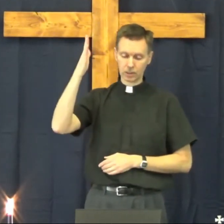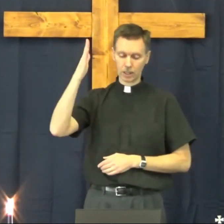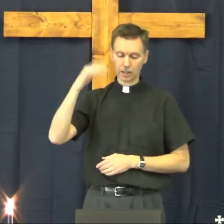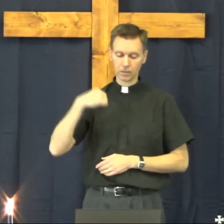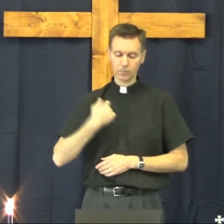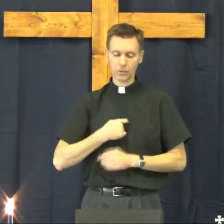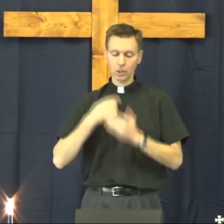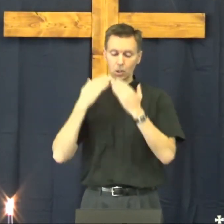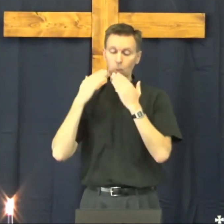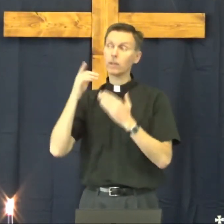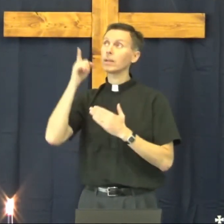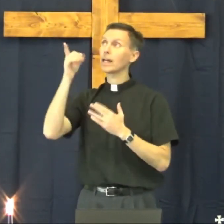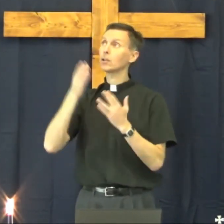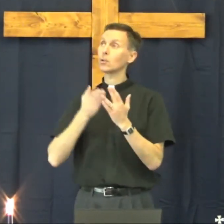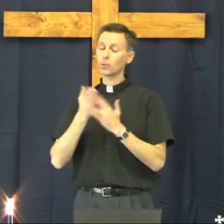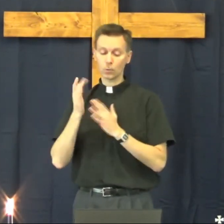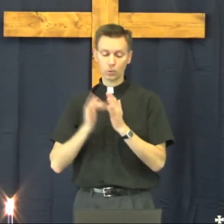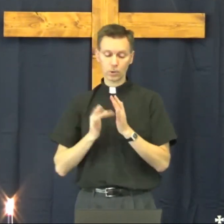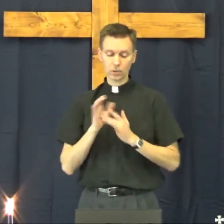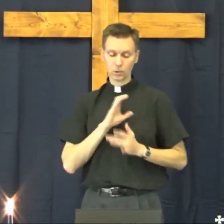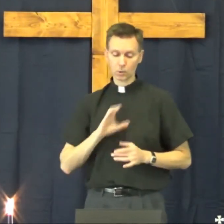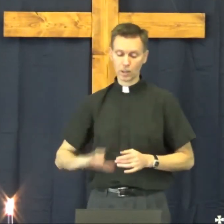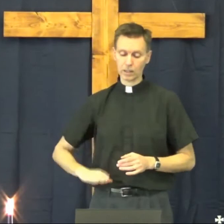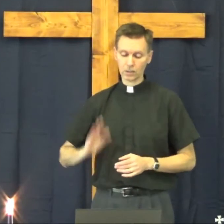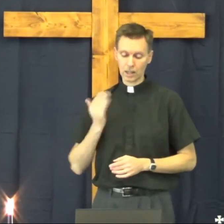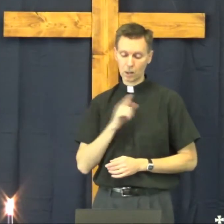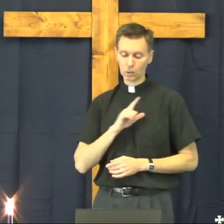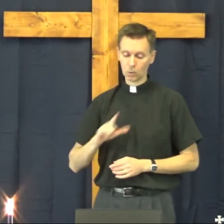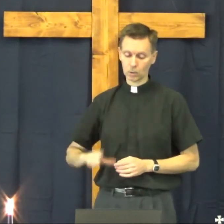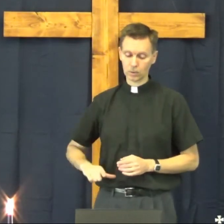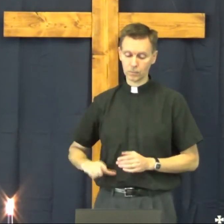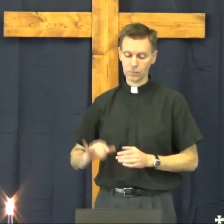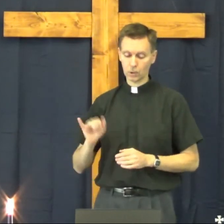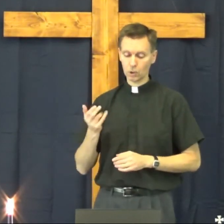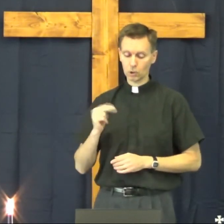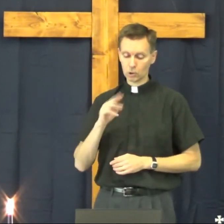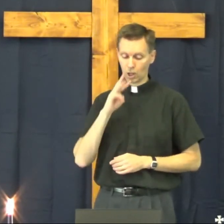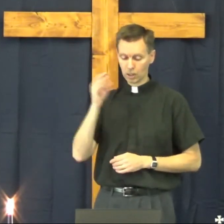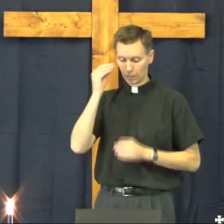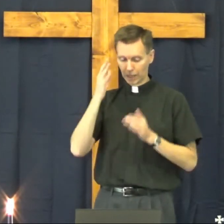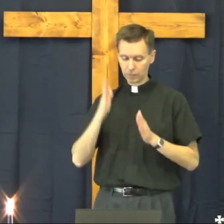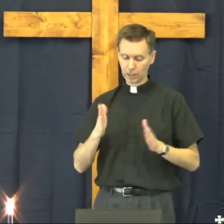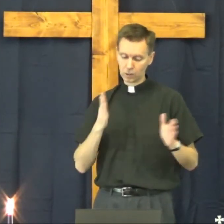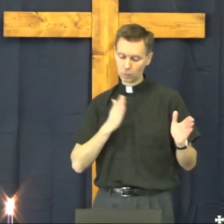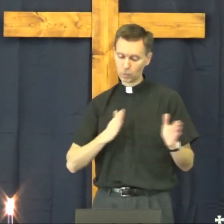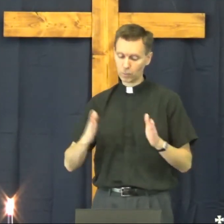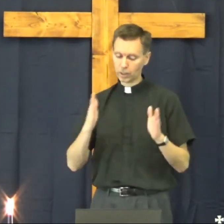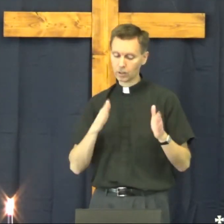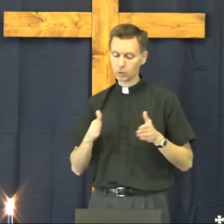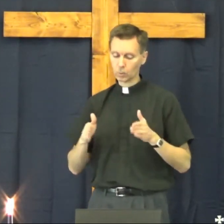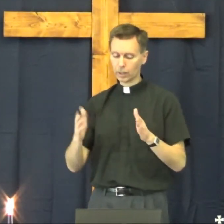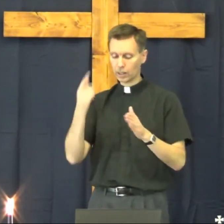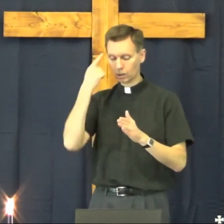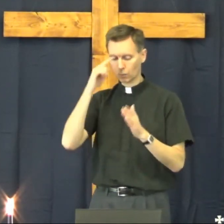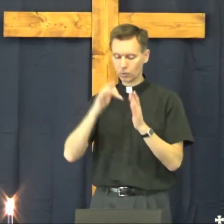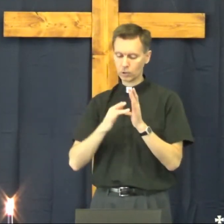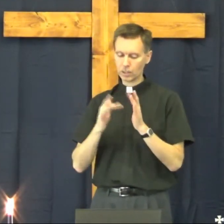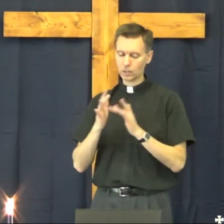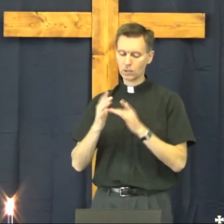God. We thank you through Jesus Christ, our Lord. John the Baptizer prepared the way for Jesus